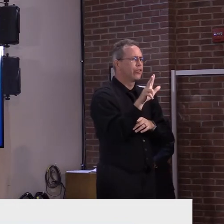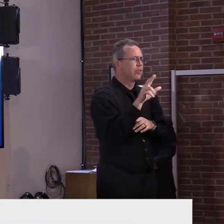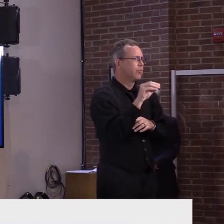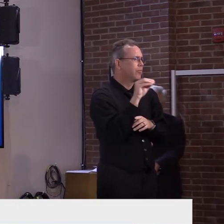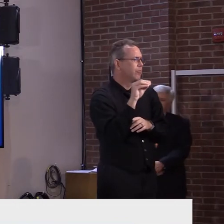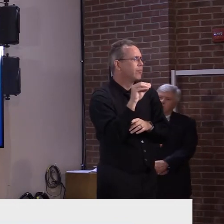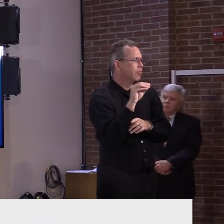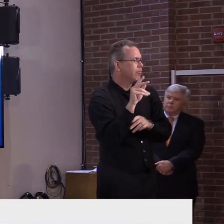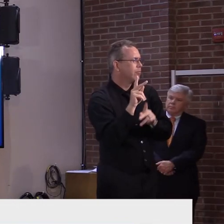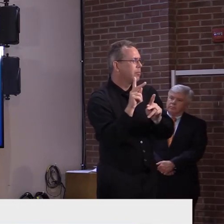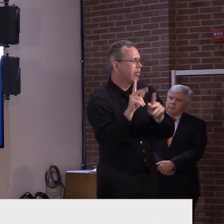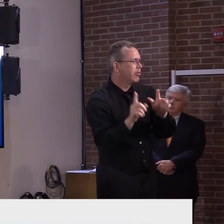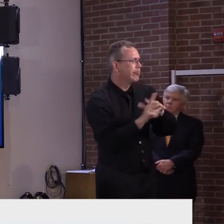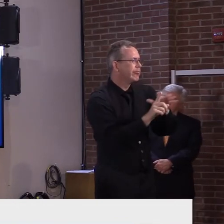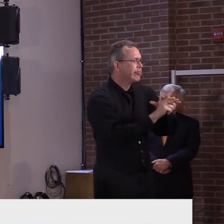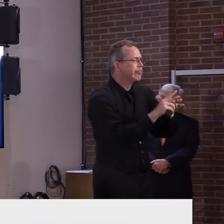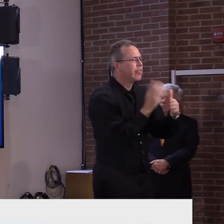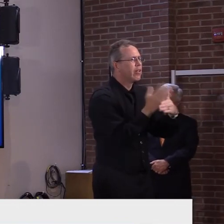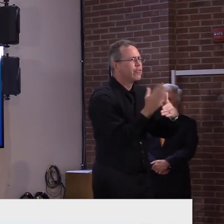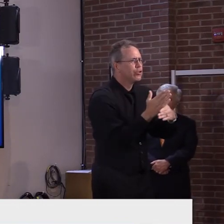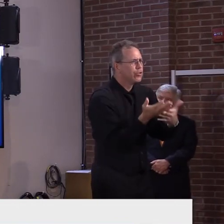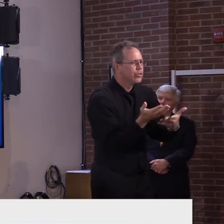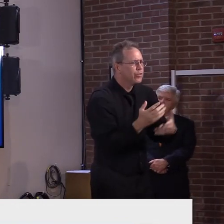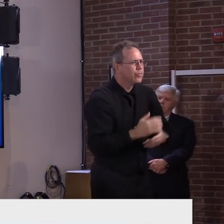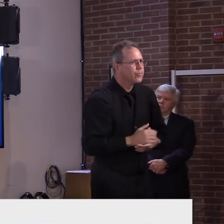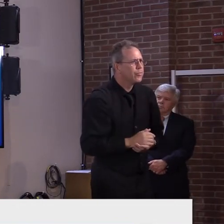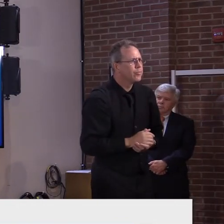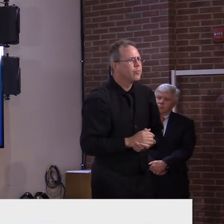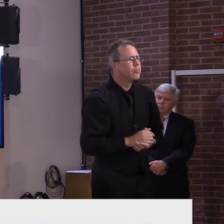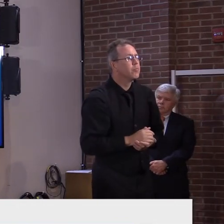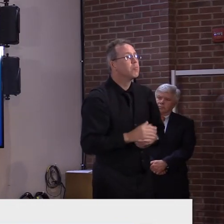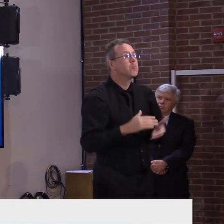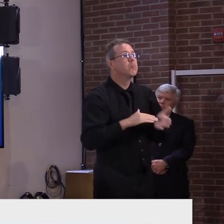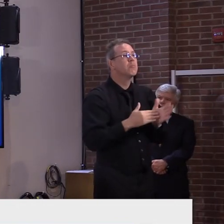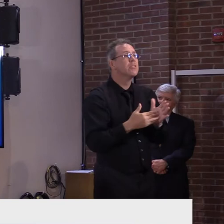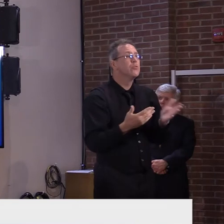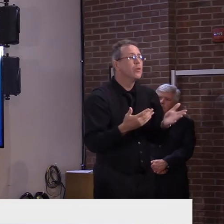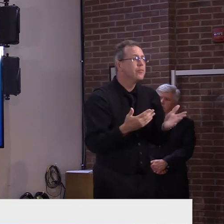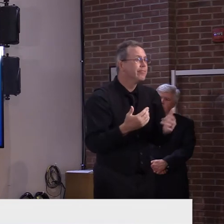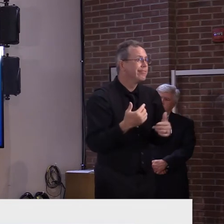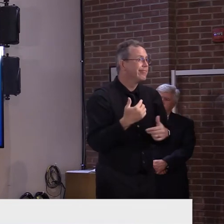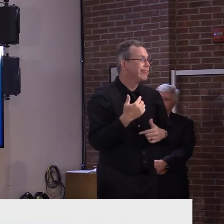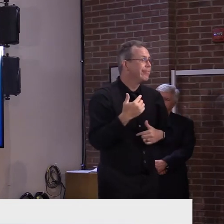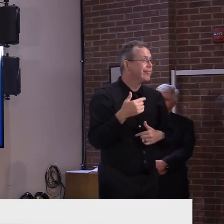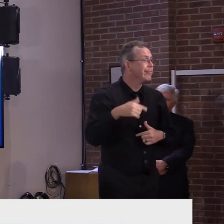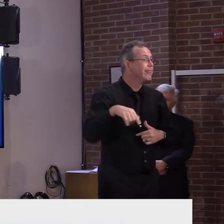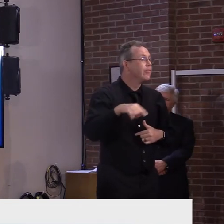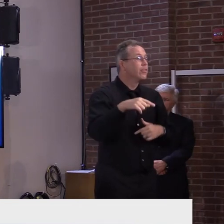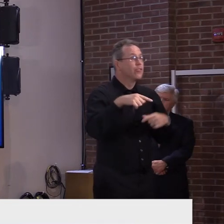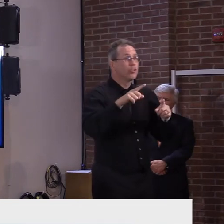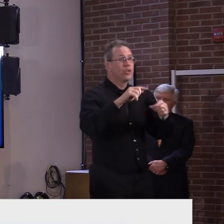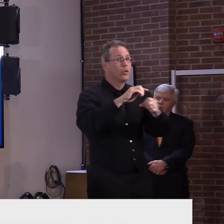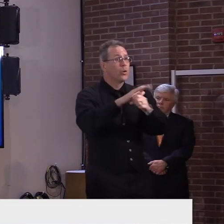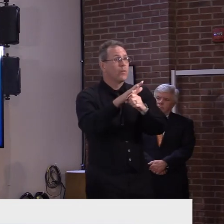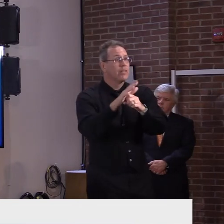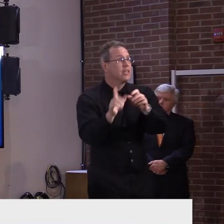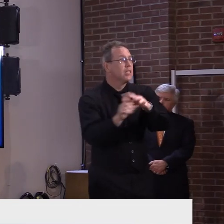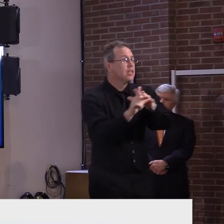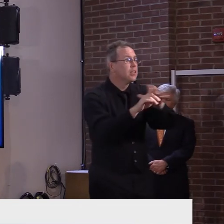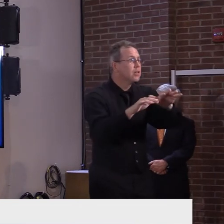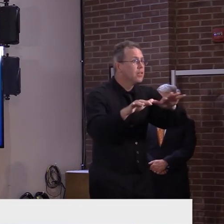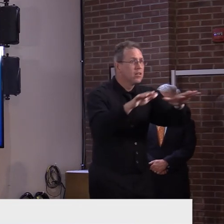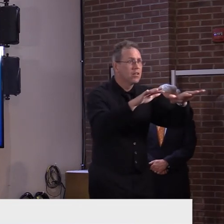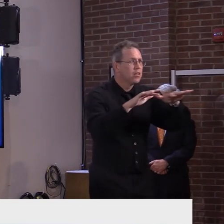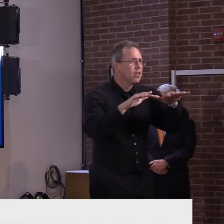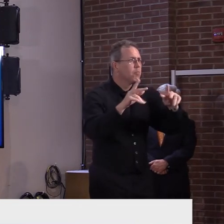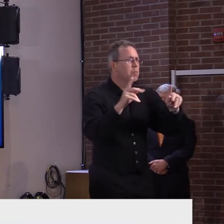we think that ER visits definitely went down during COVID because people were avoiding the hospital, and we